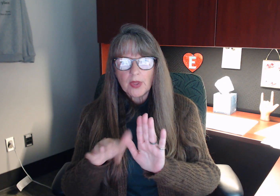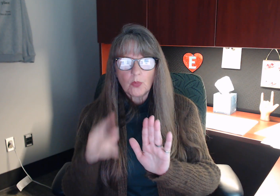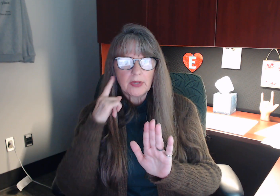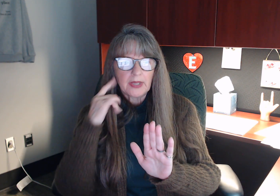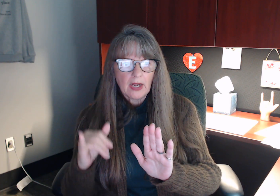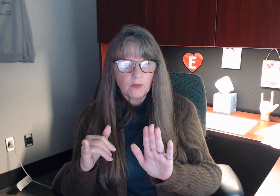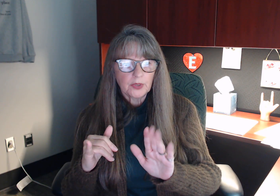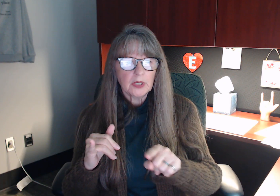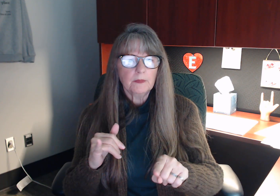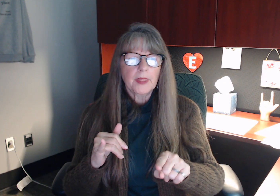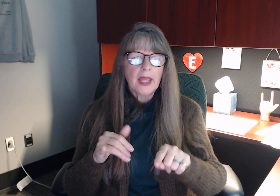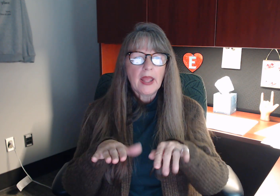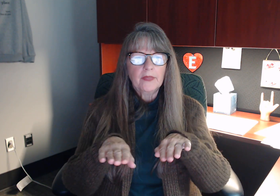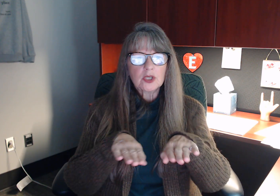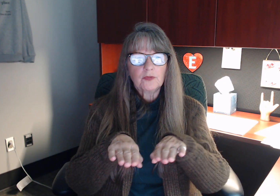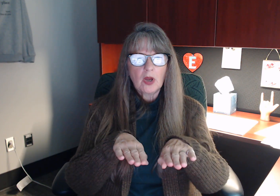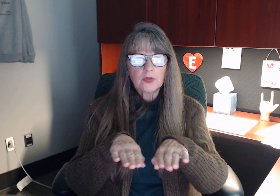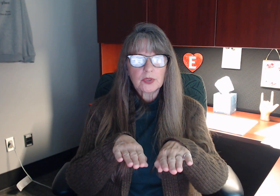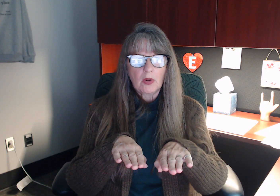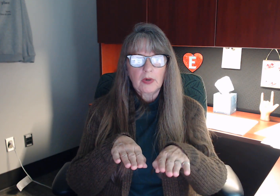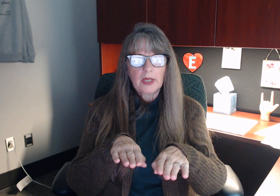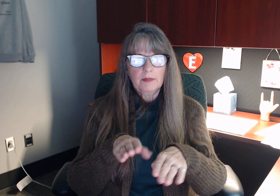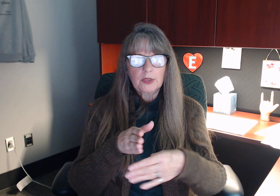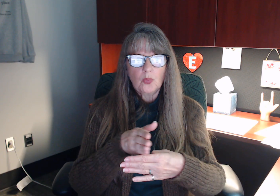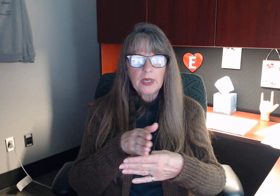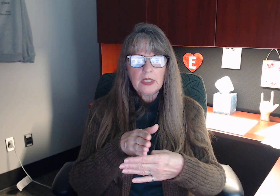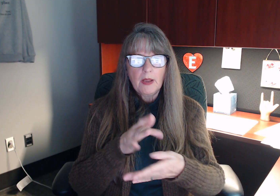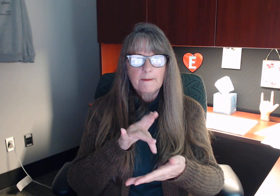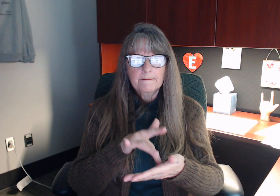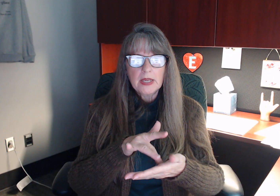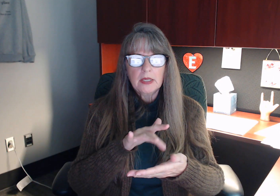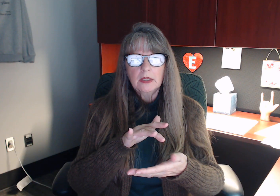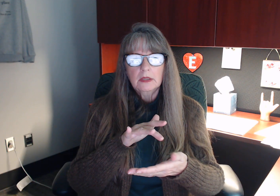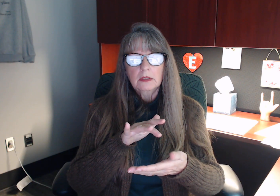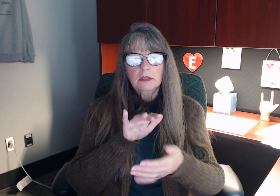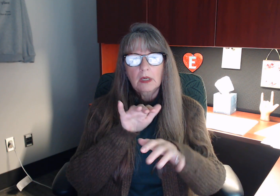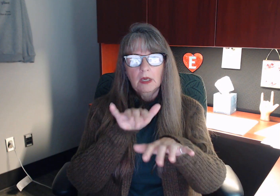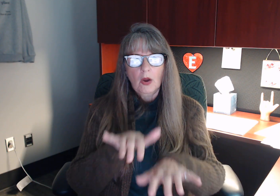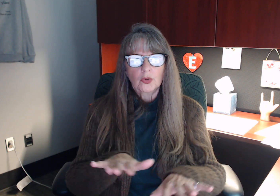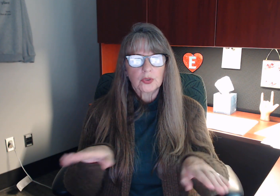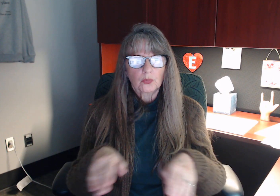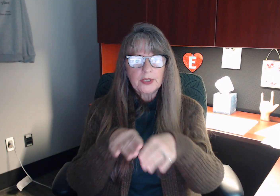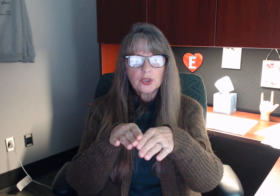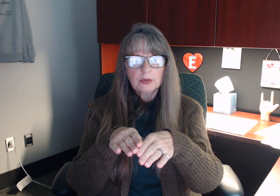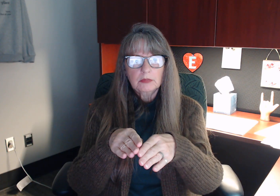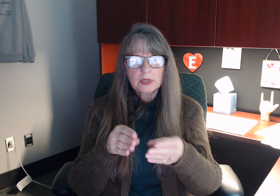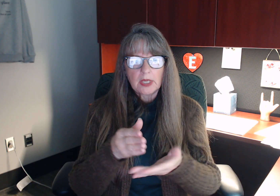the one in the California, and these faults are in between mid ocean ridge